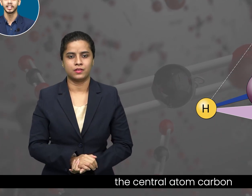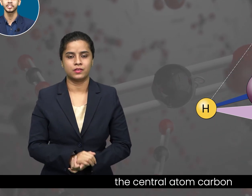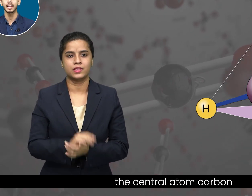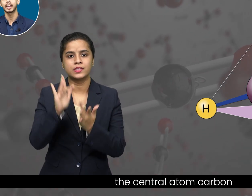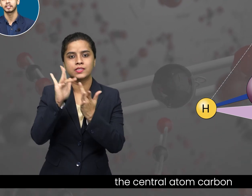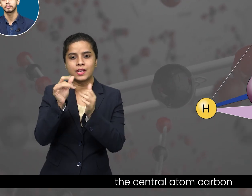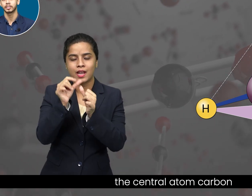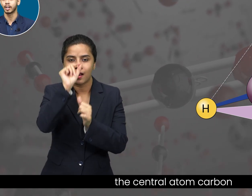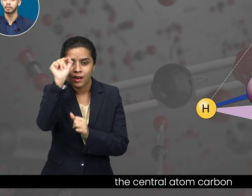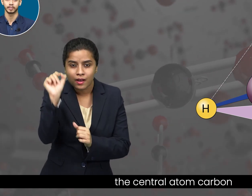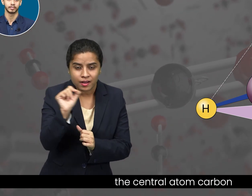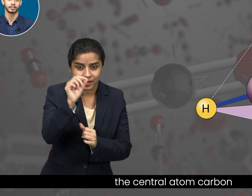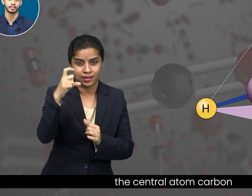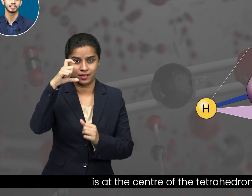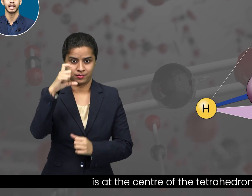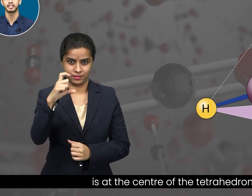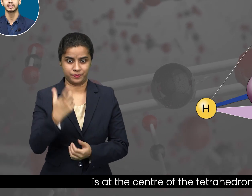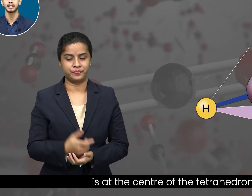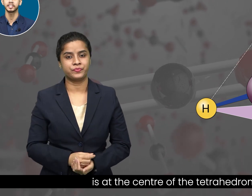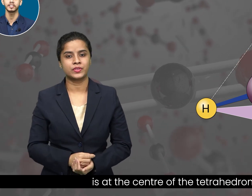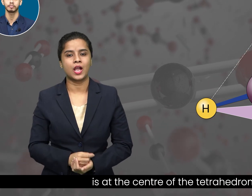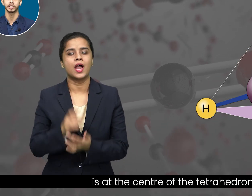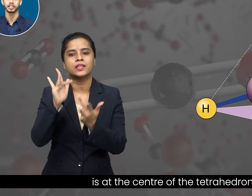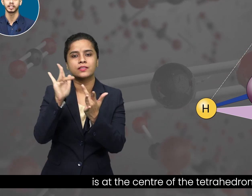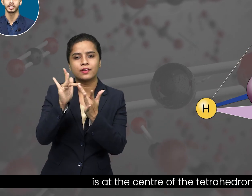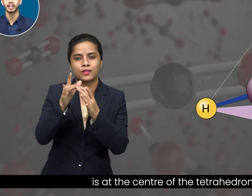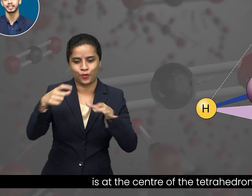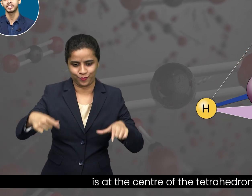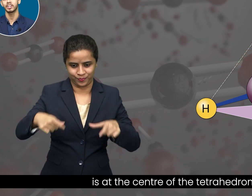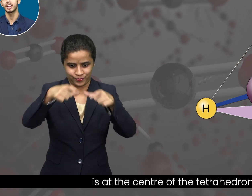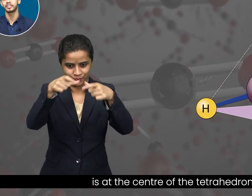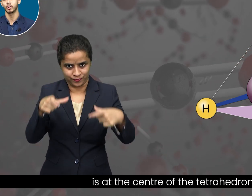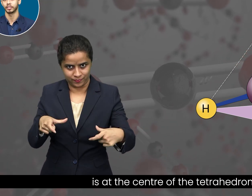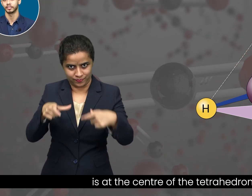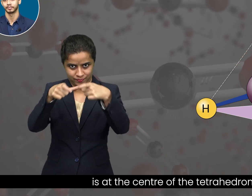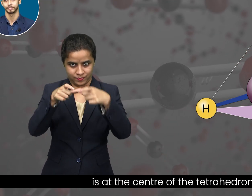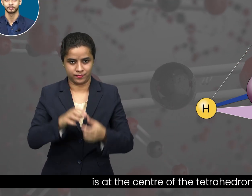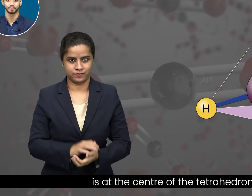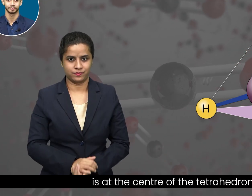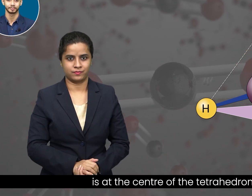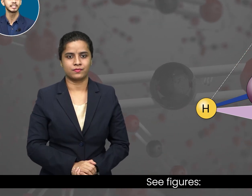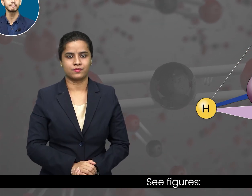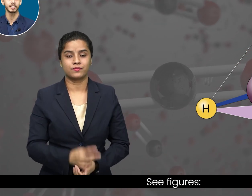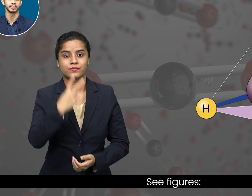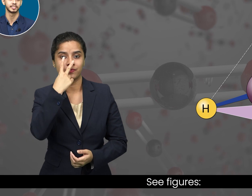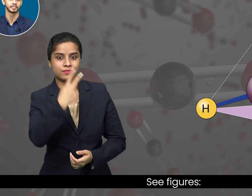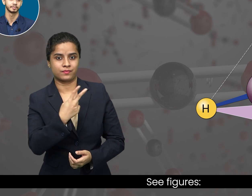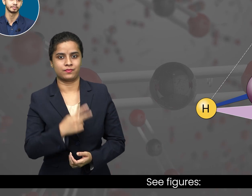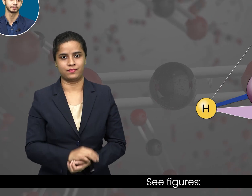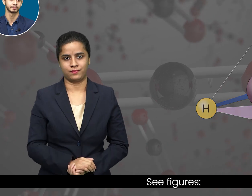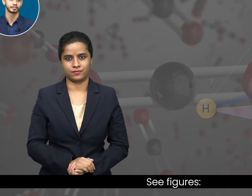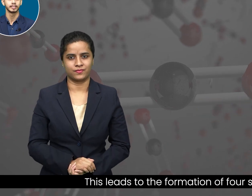the central atom carbon is at the center of the tetrahedron. See